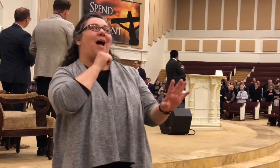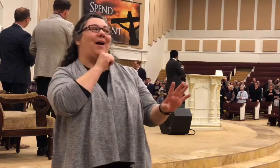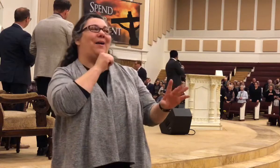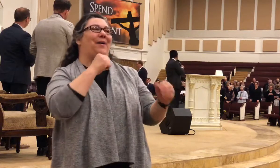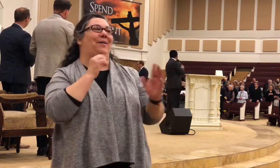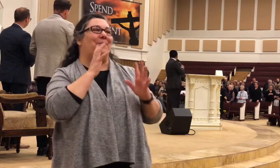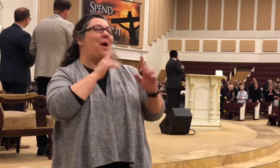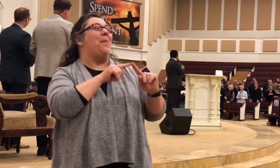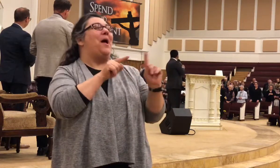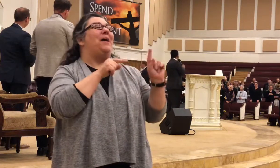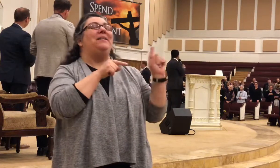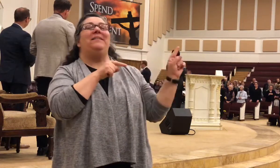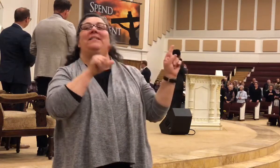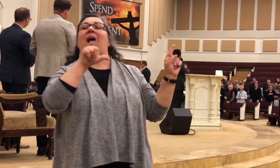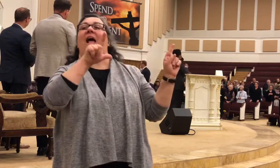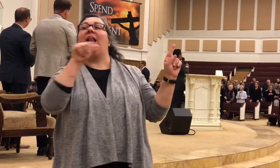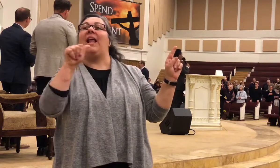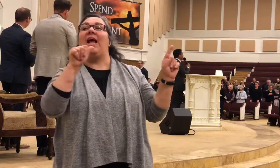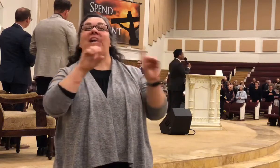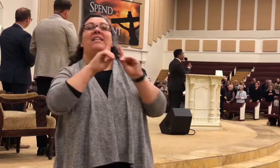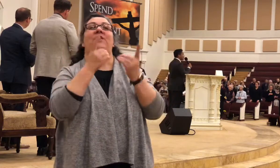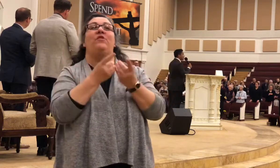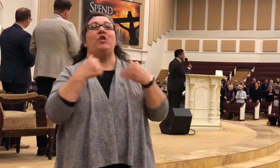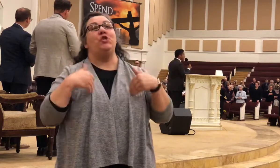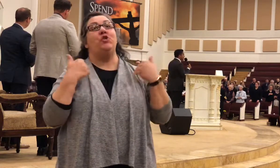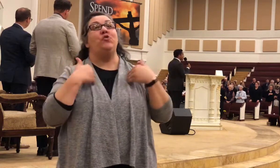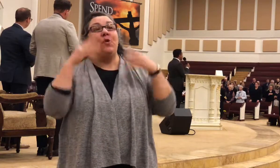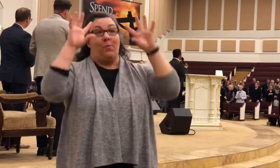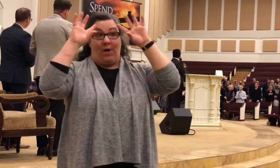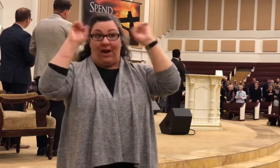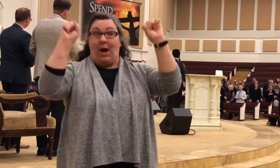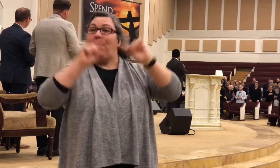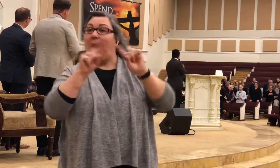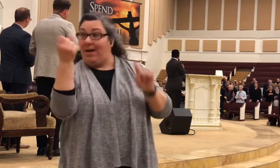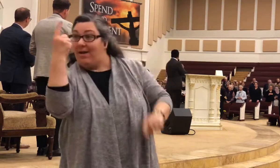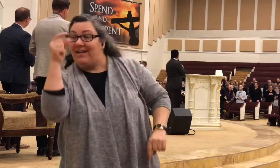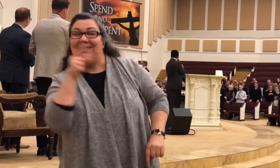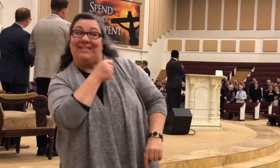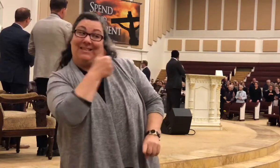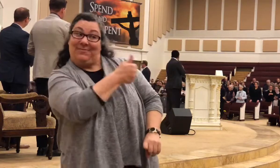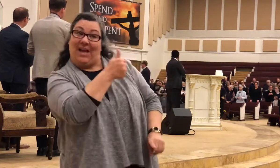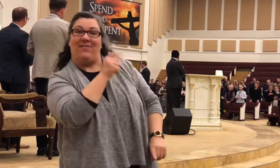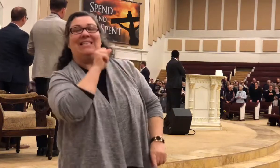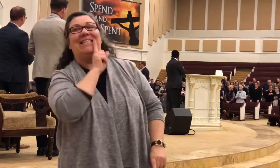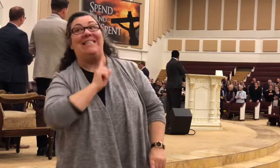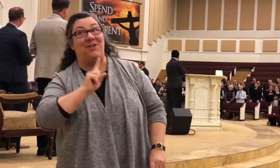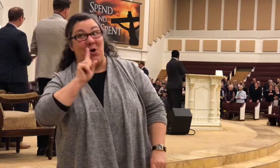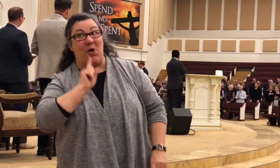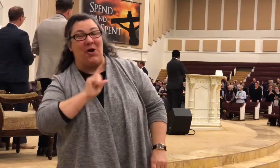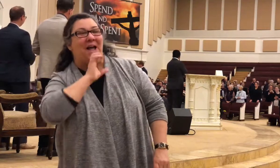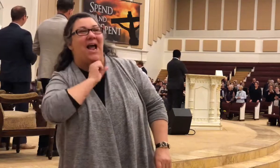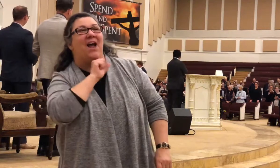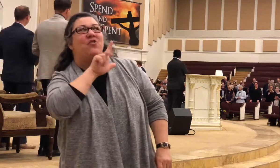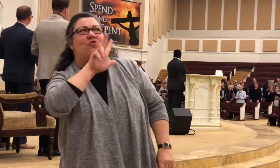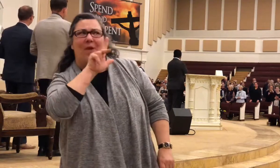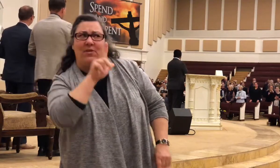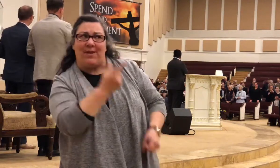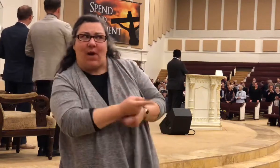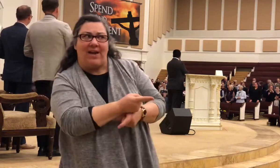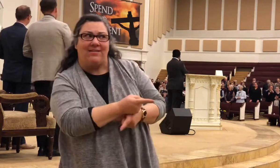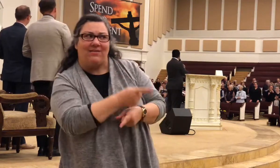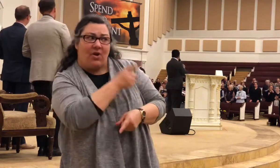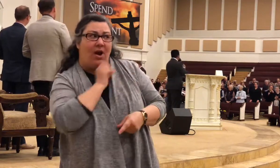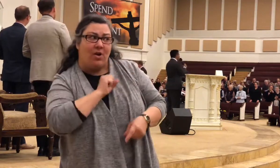is the LA District Youth President. But he also is single, and he's about 23 years old. Is that right,